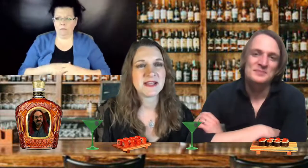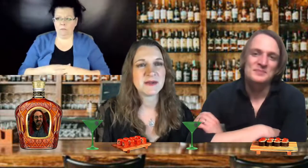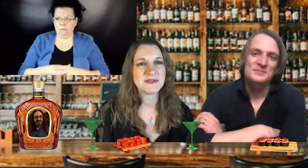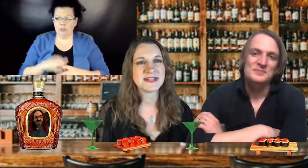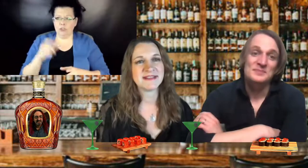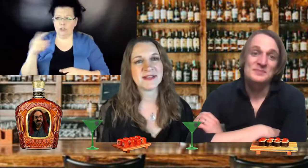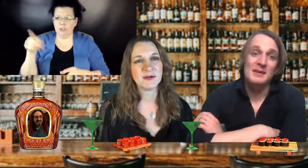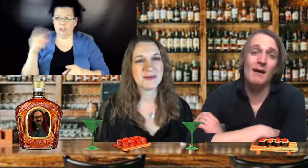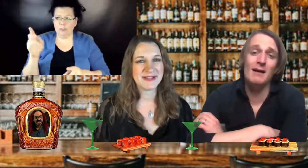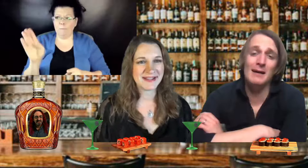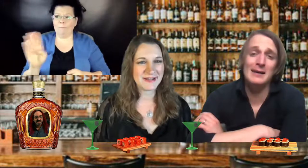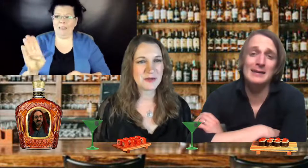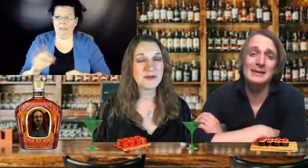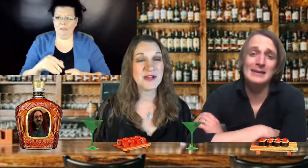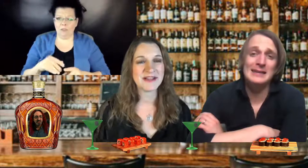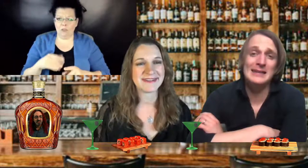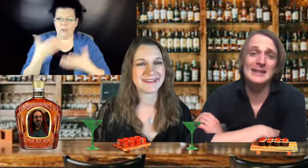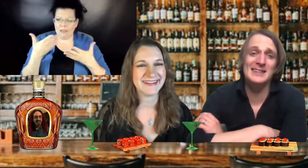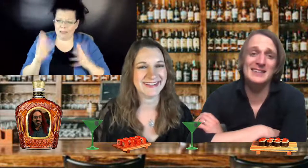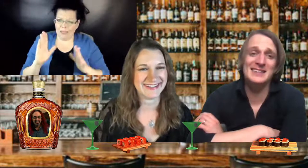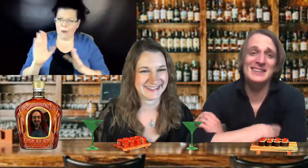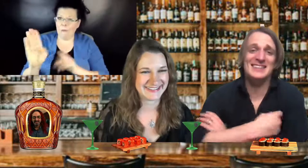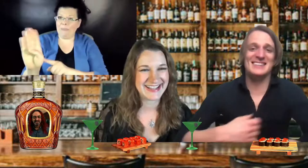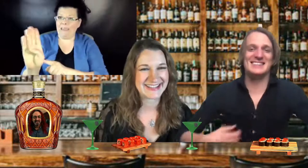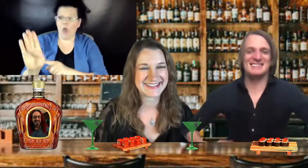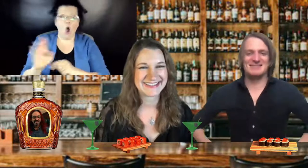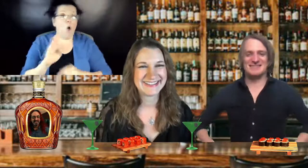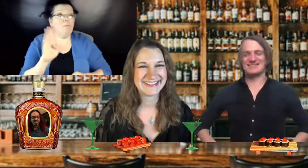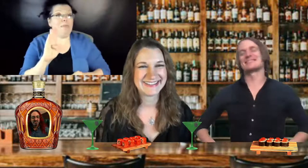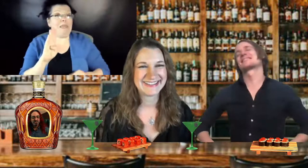she's such a bee. And you would say, "Let her be." And you would not. Oh, the B word. Yeah.